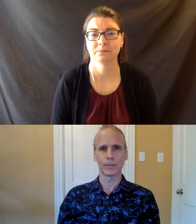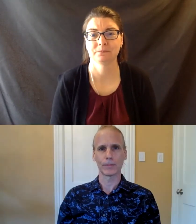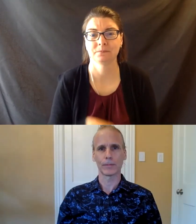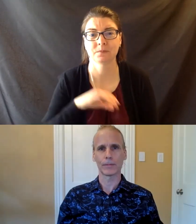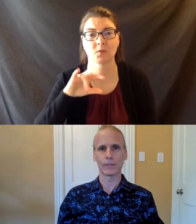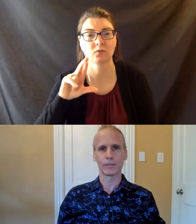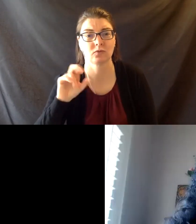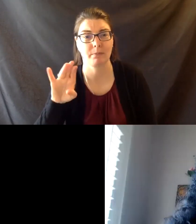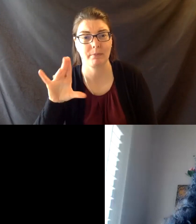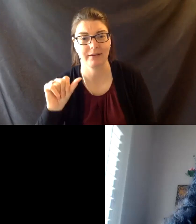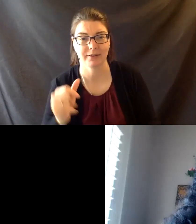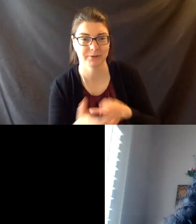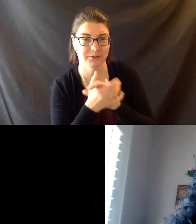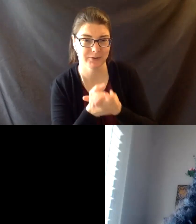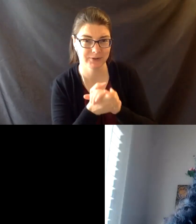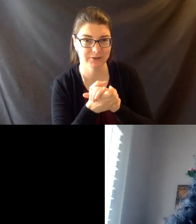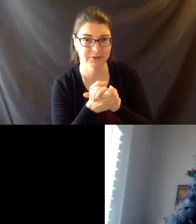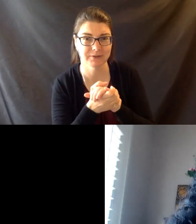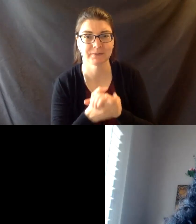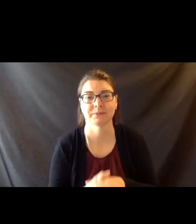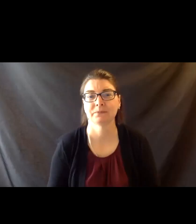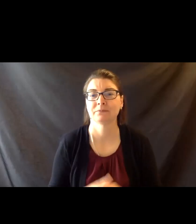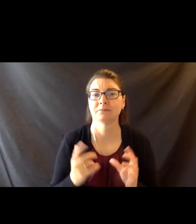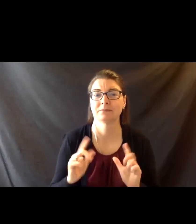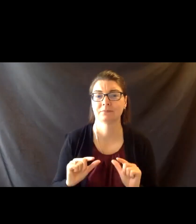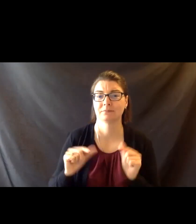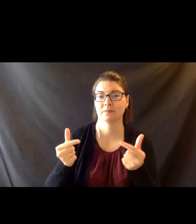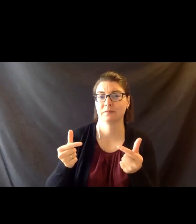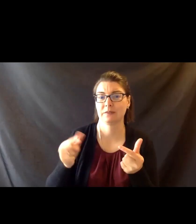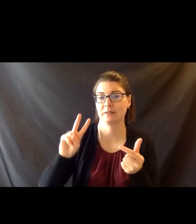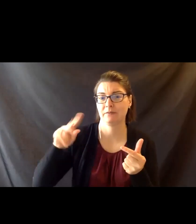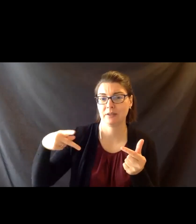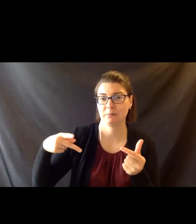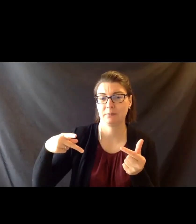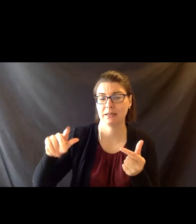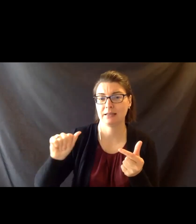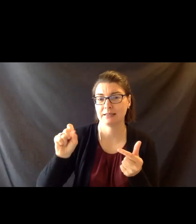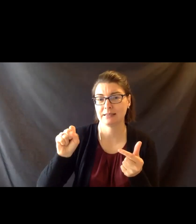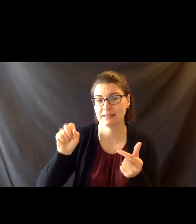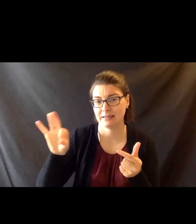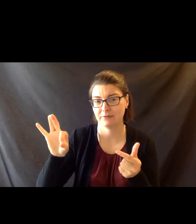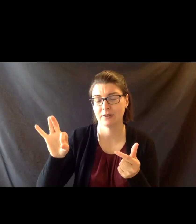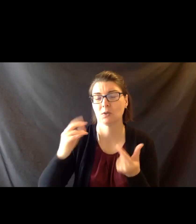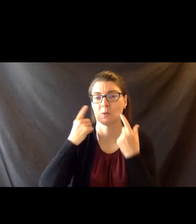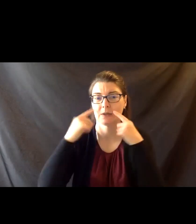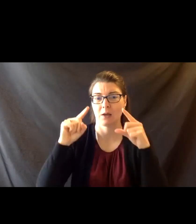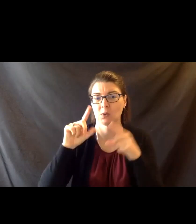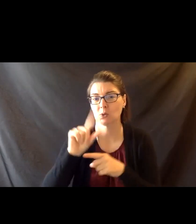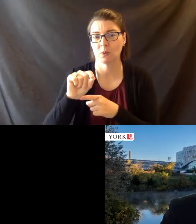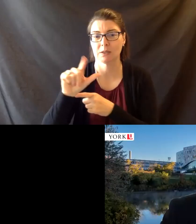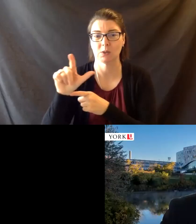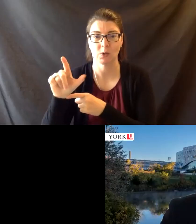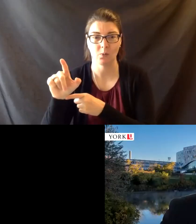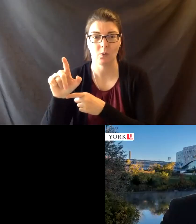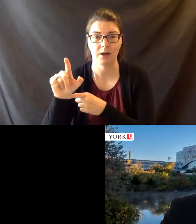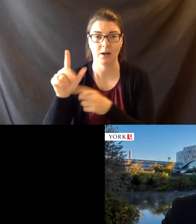Congratulations, Eric. I'll now turn it over to Vice President Asif to announce the 2021